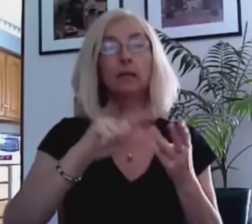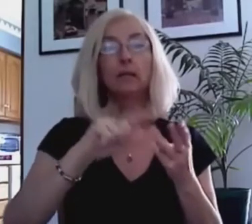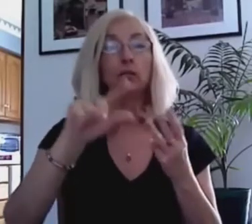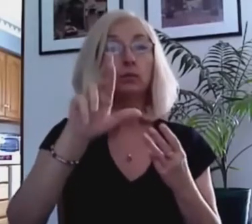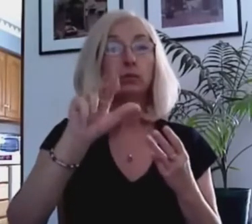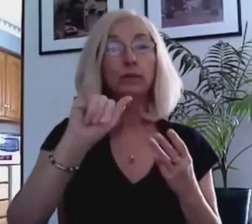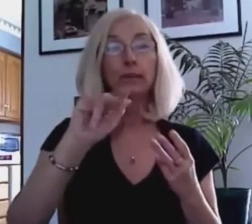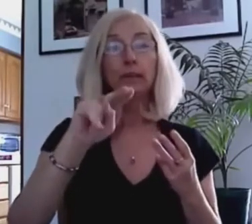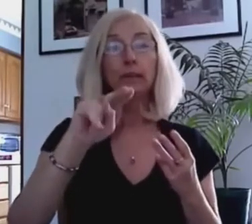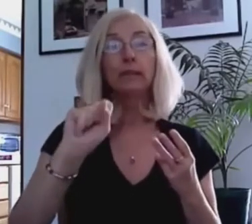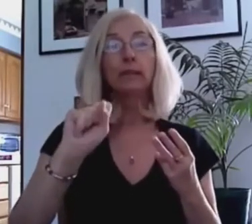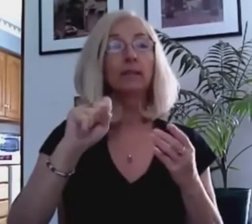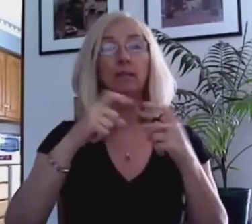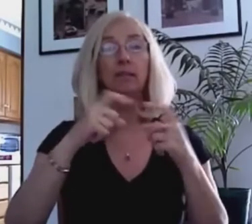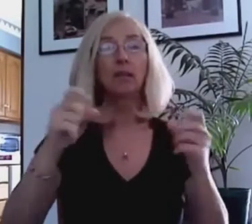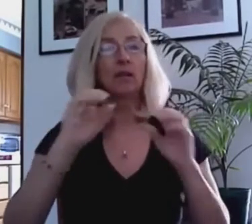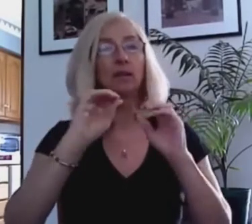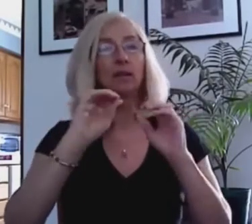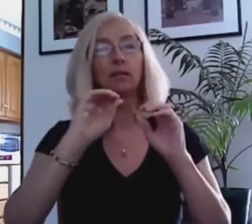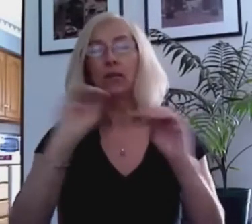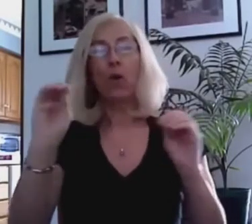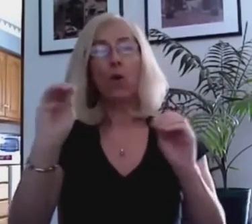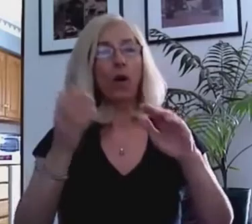food products that you eat